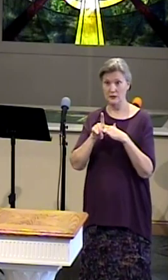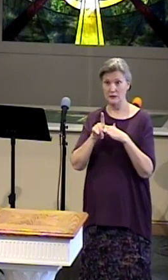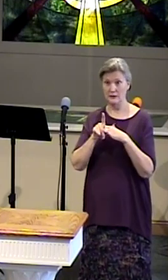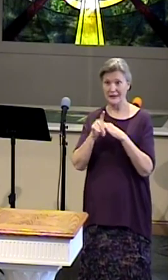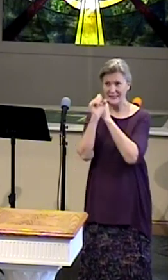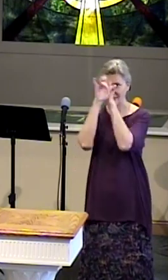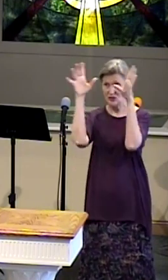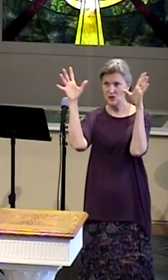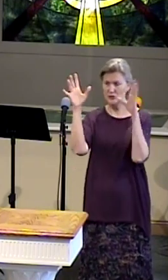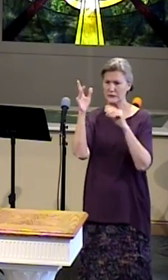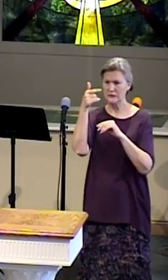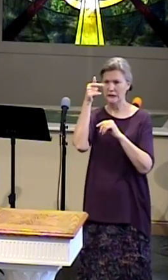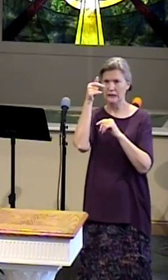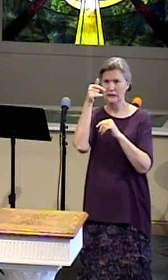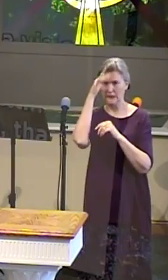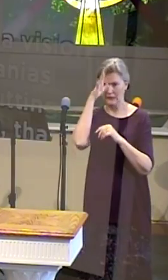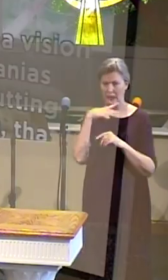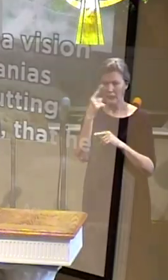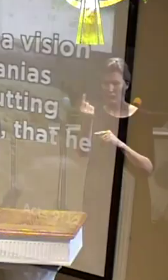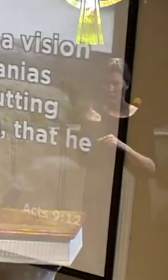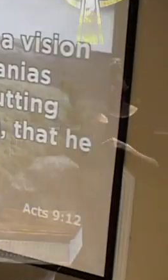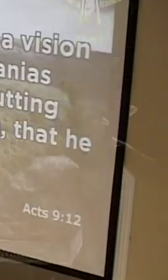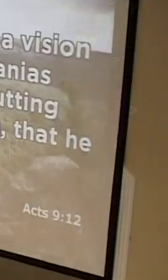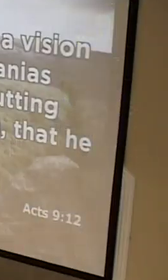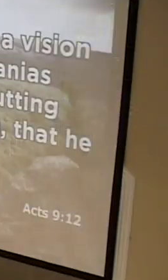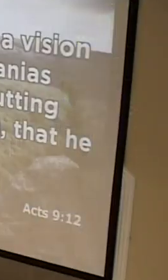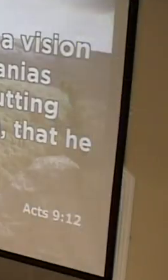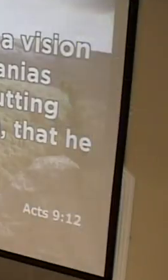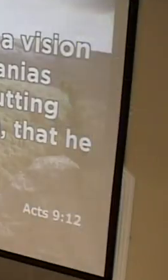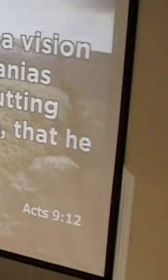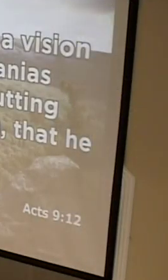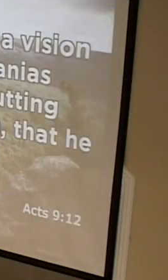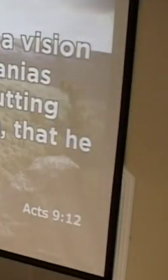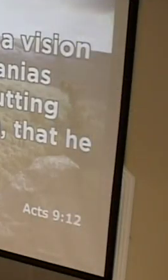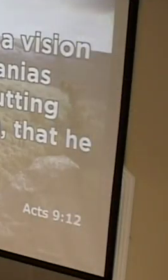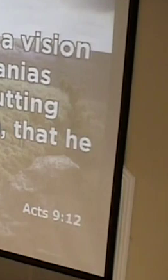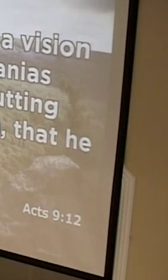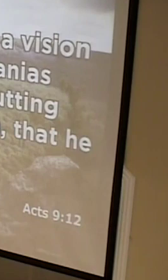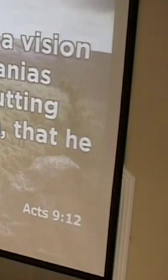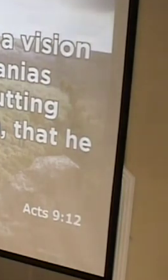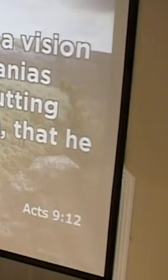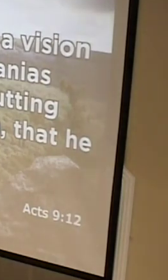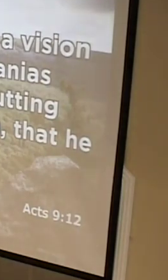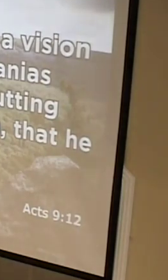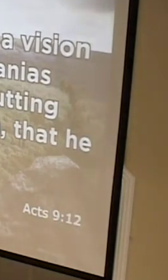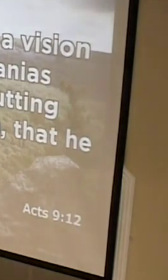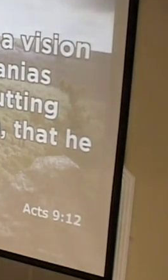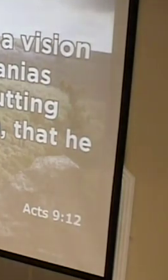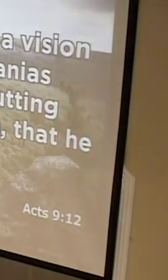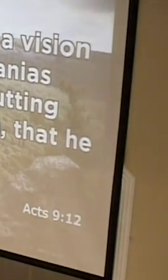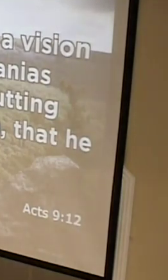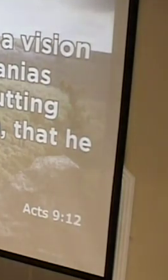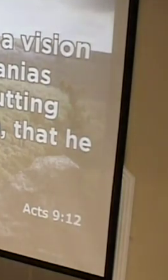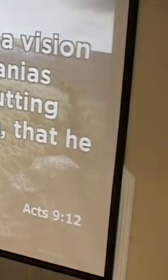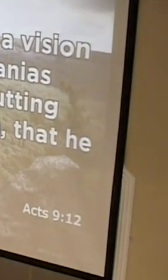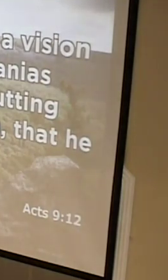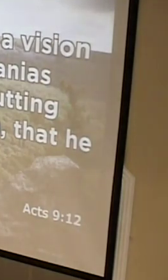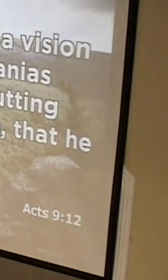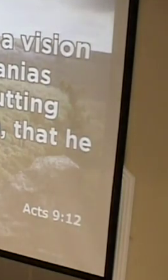Imagine getting a vision. I have a vision of a person named such and